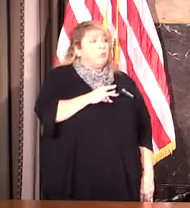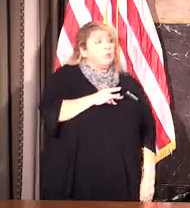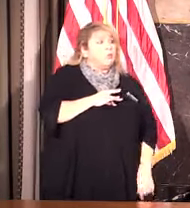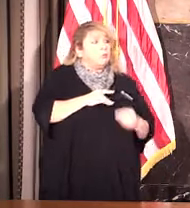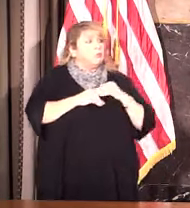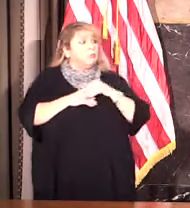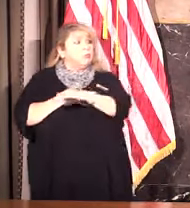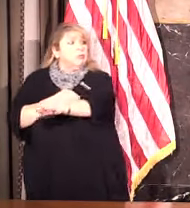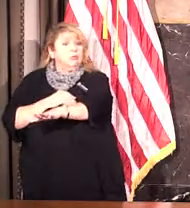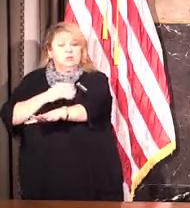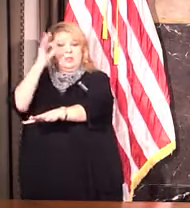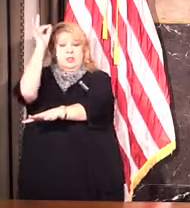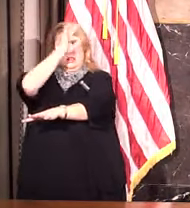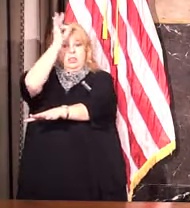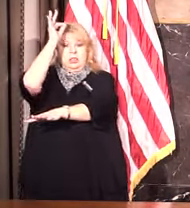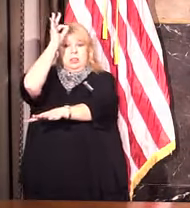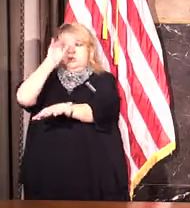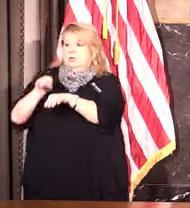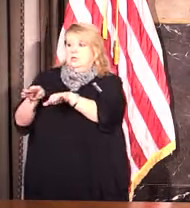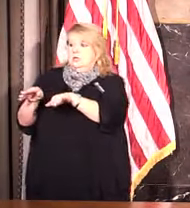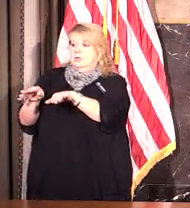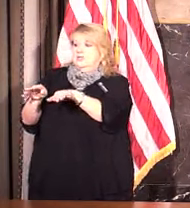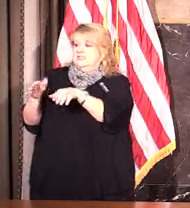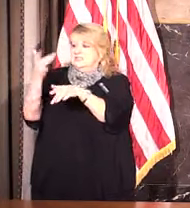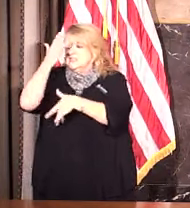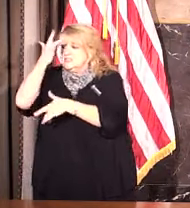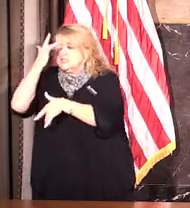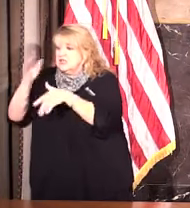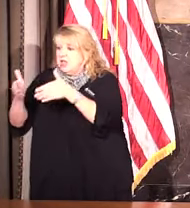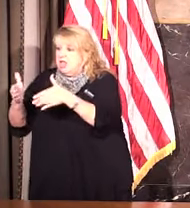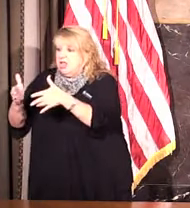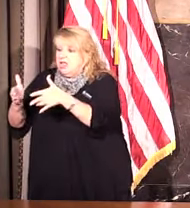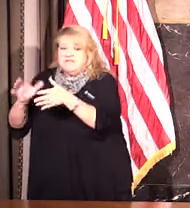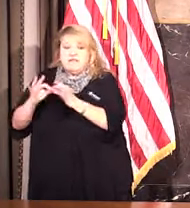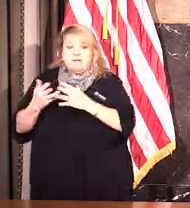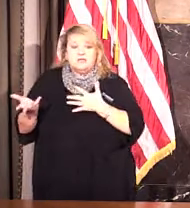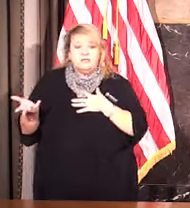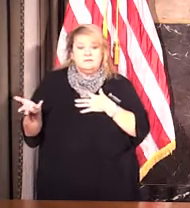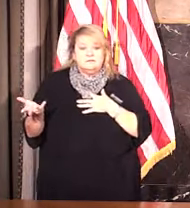This morning I had a call with hospital CEOs from around the state.